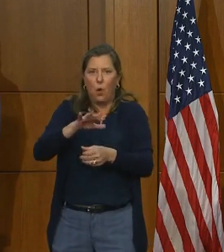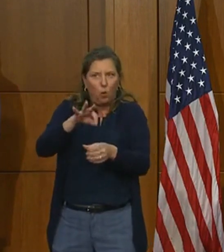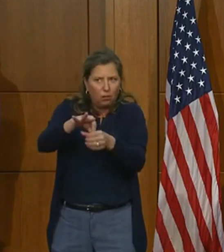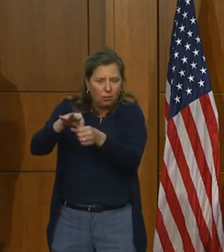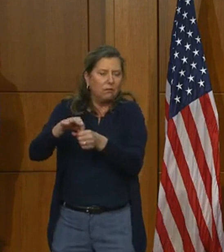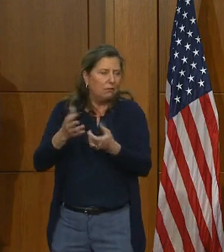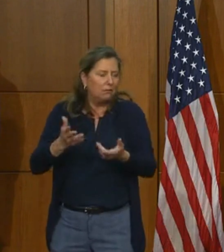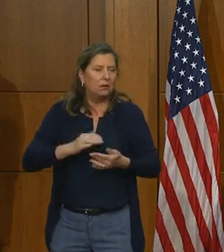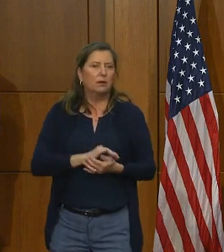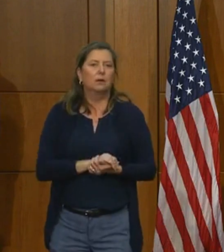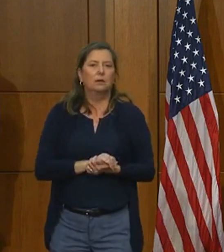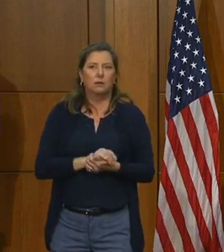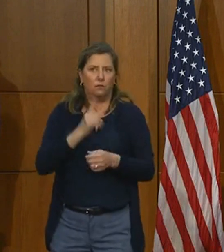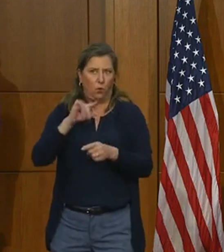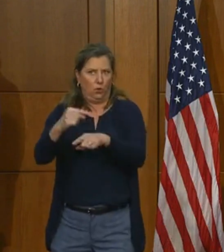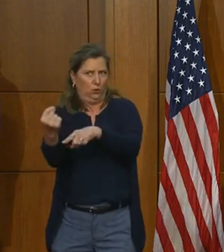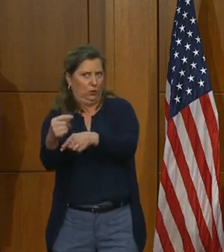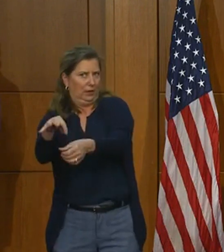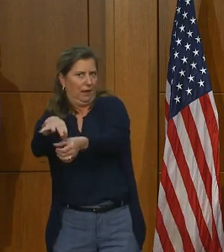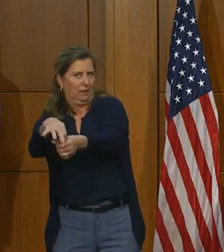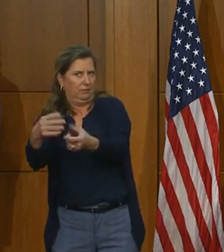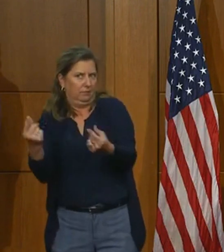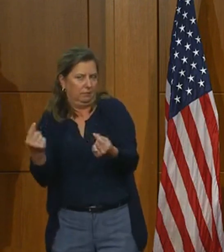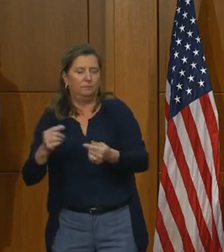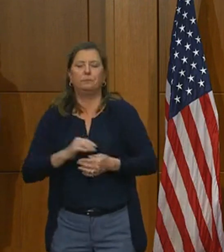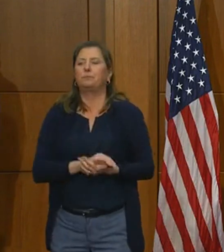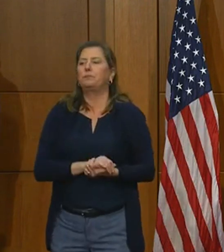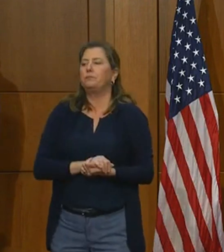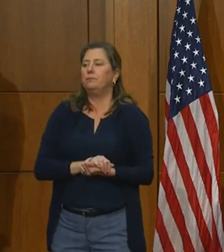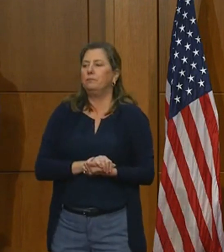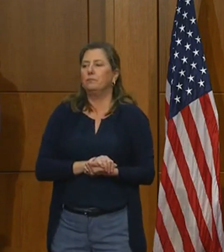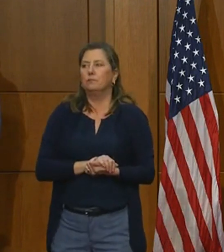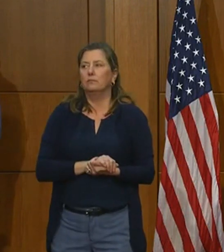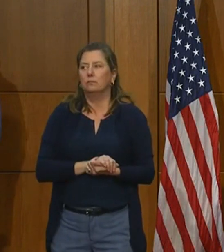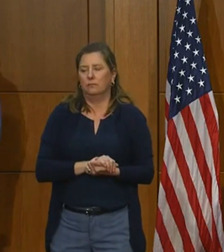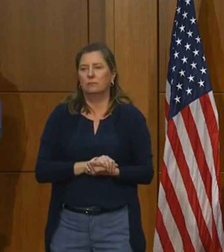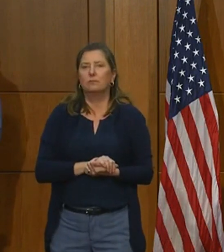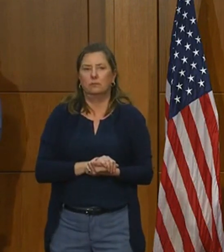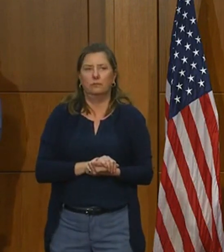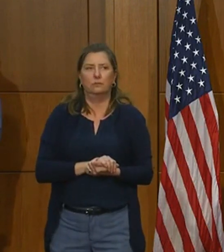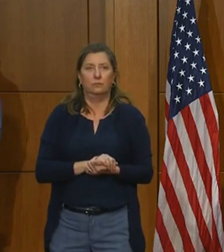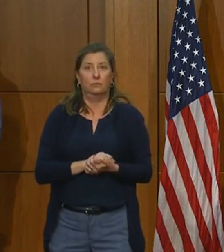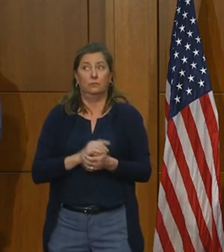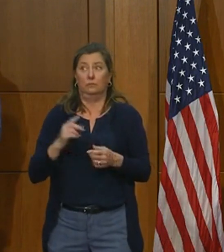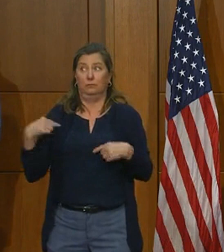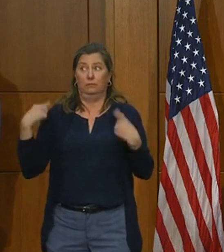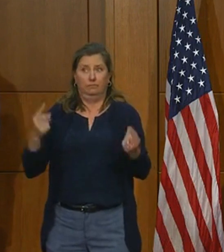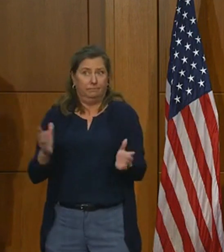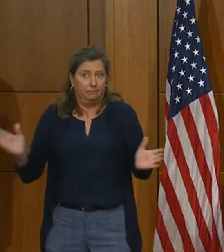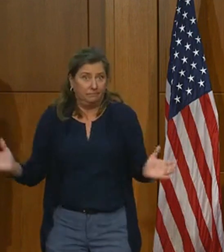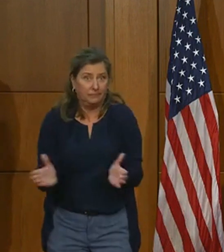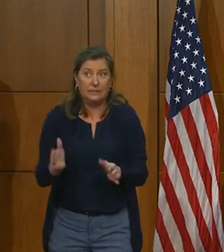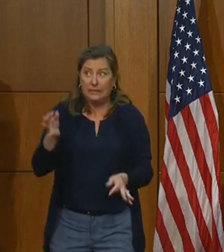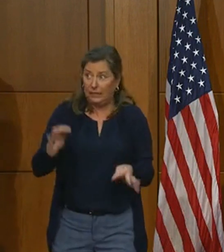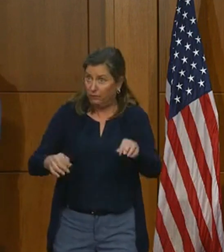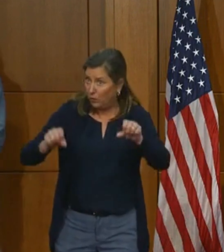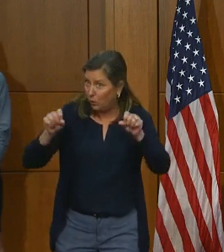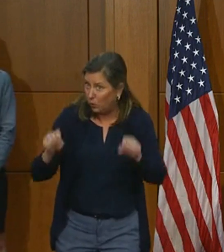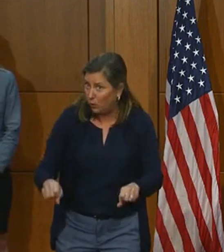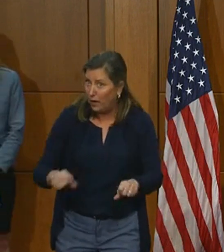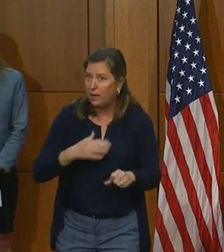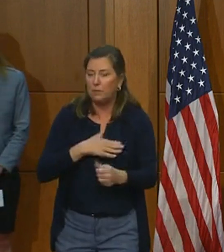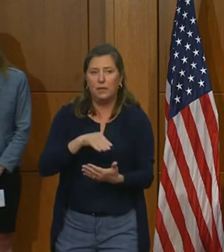our polling places on Tuesday? First of all, I have encouraged Virginians that can to